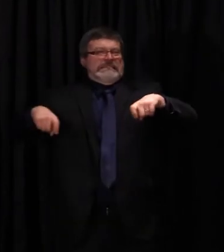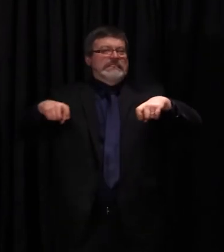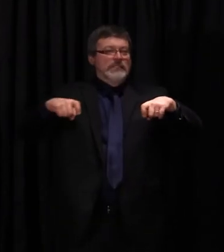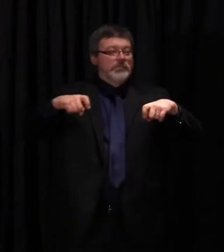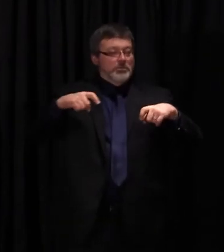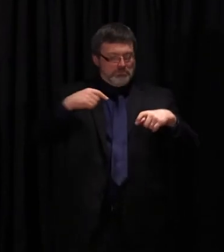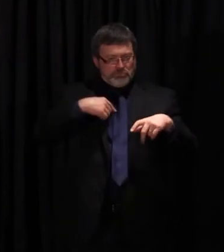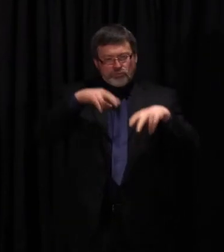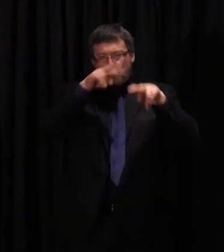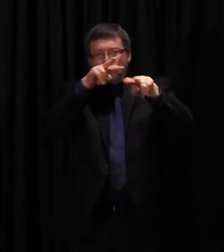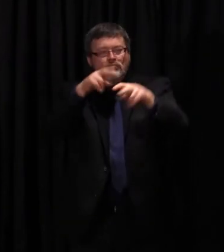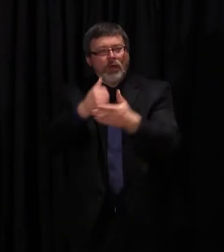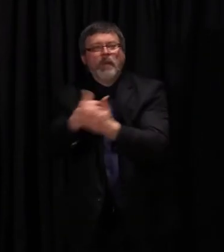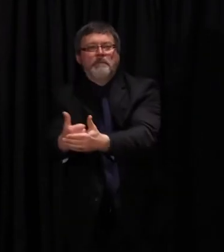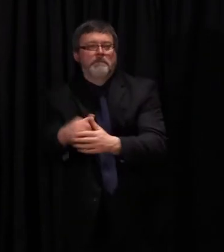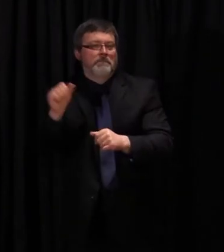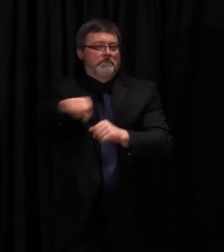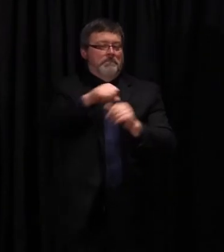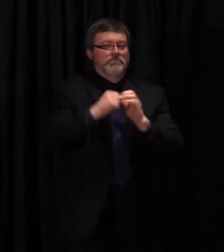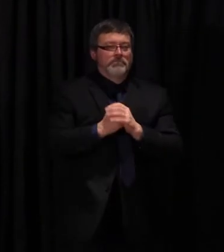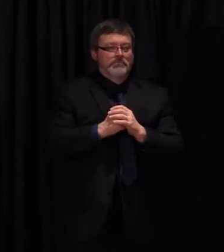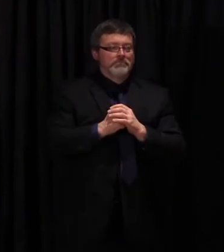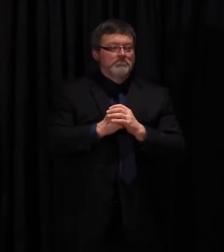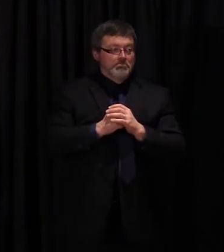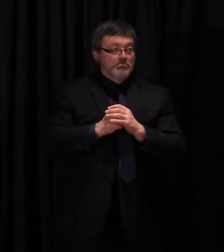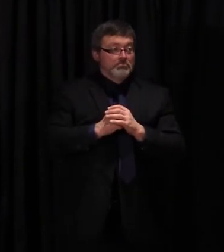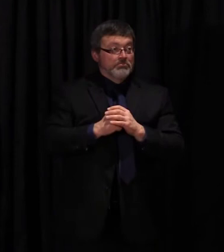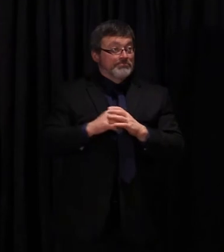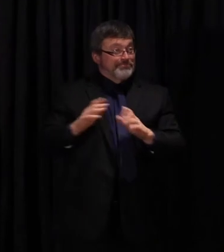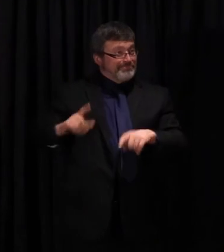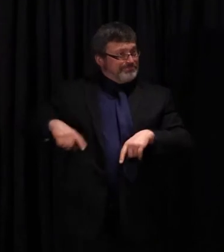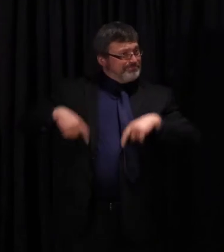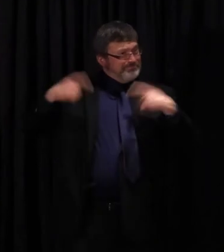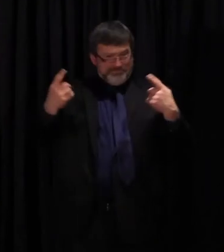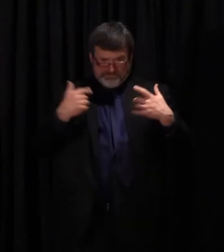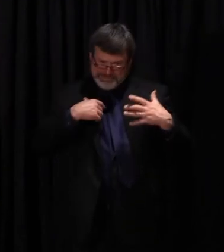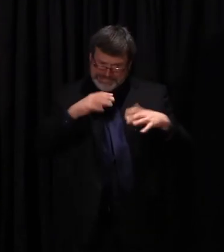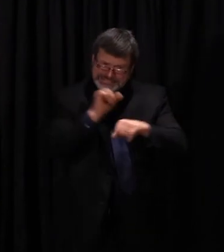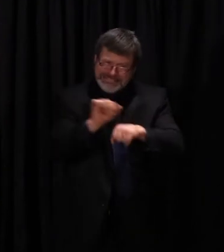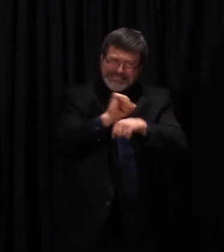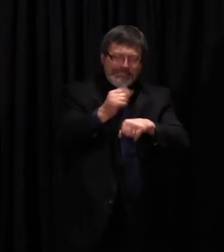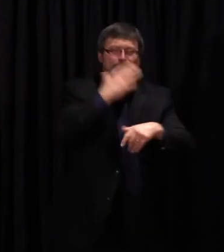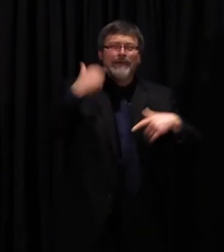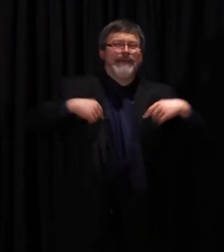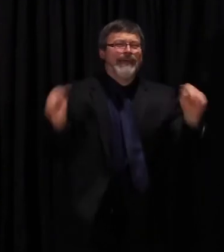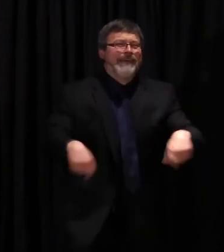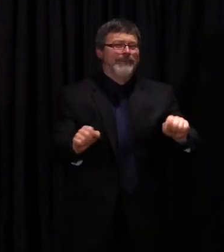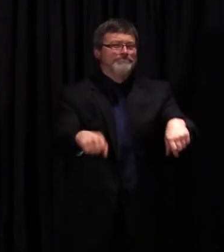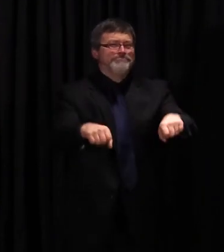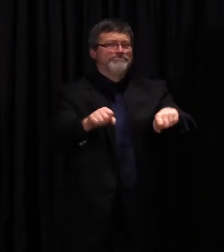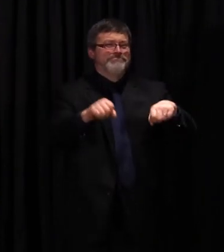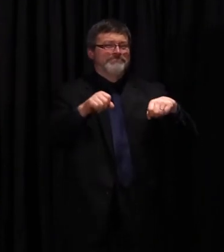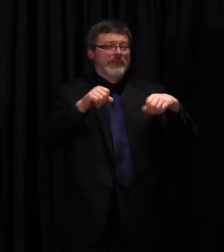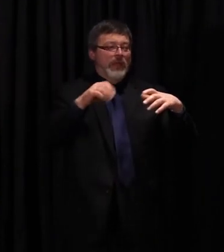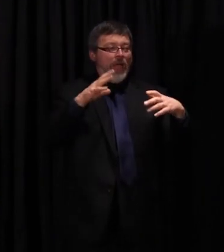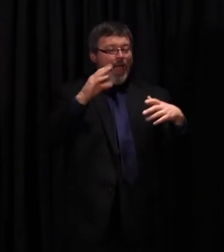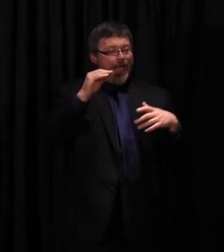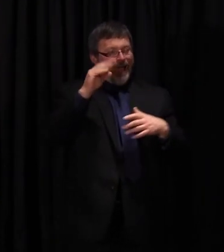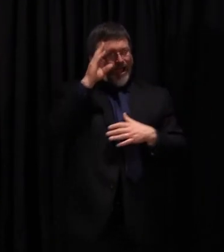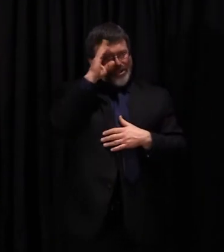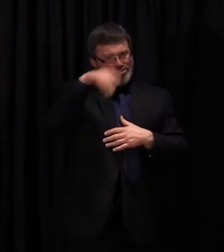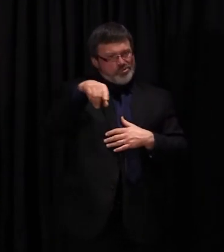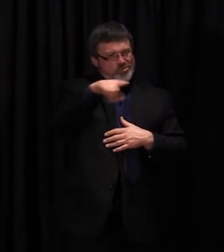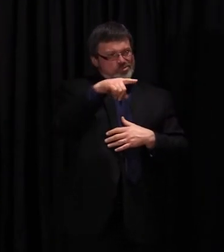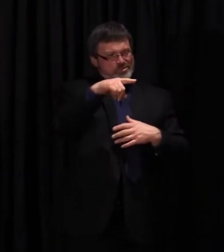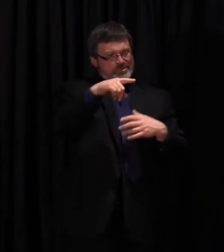And while we did our best to support those struggling with addiction during the pandemic, the data is clear. It